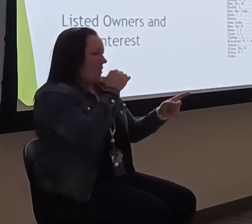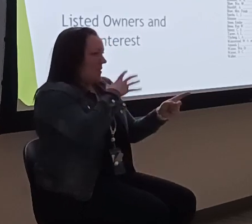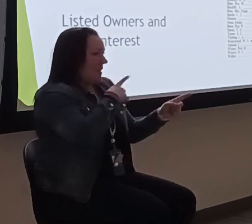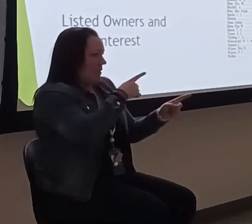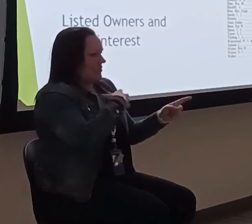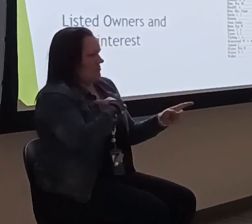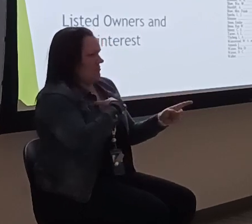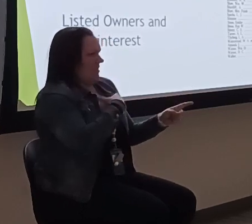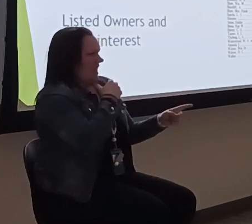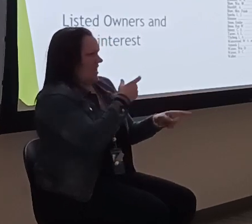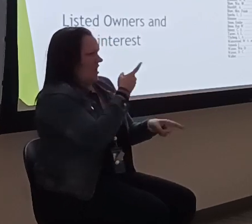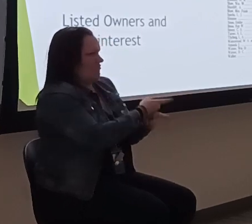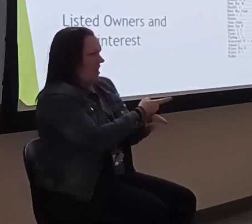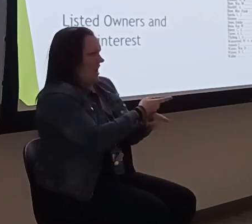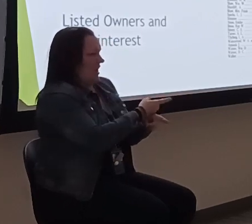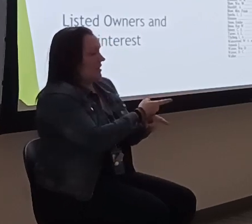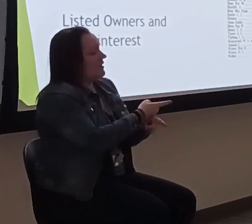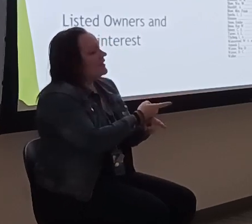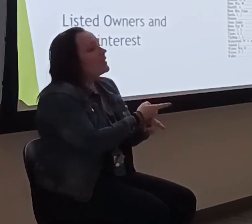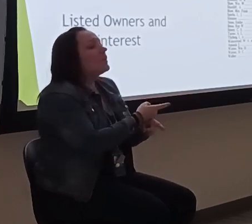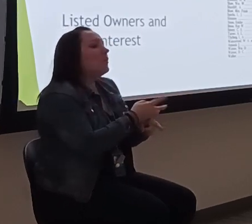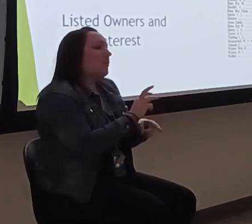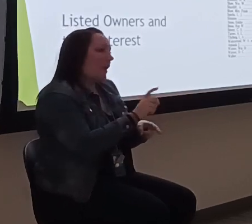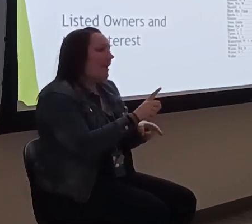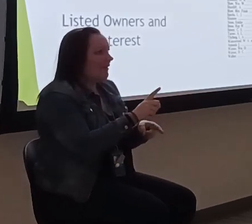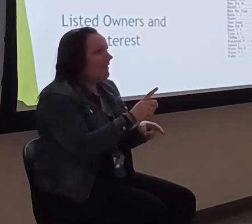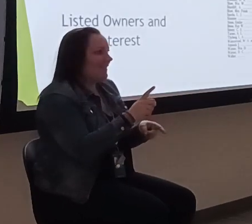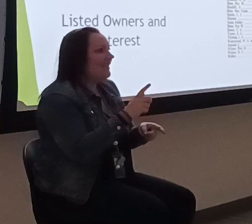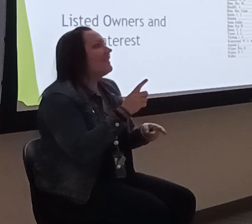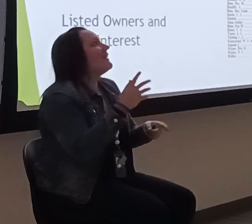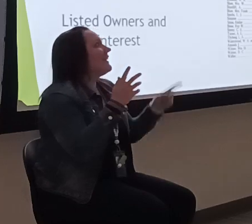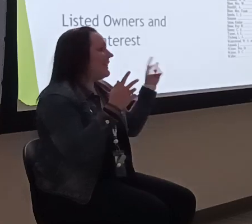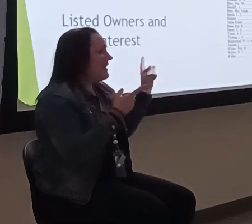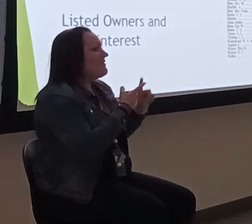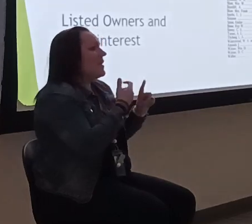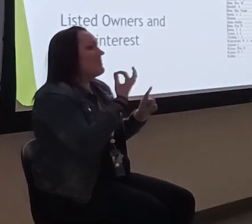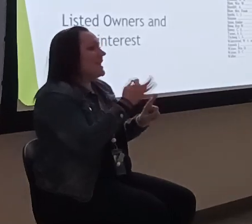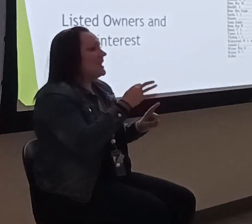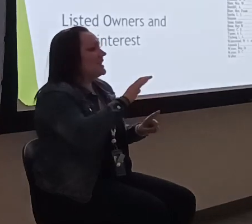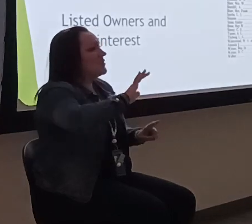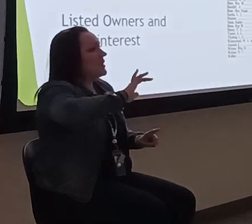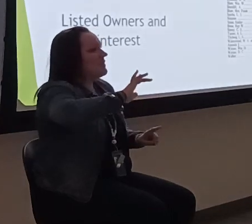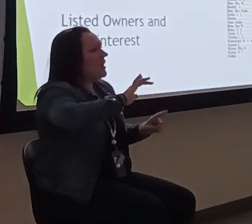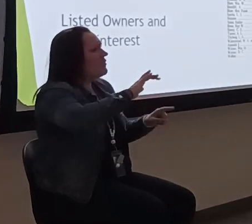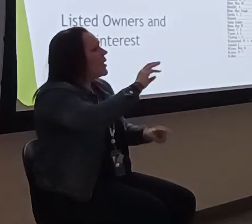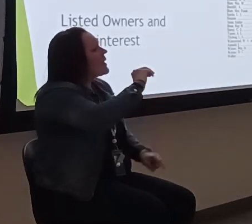saying maybe we're not in compliance. Maybe there's been changes that the division isn't aware of.